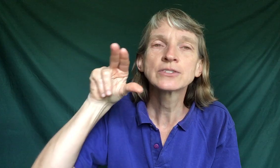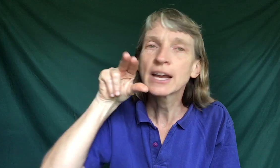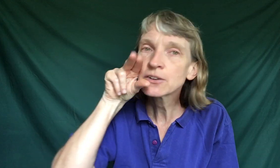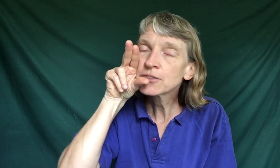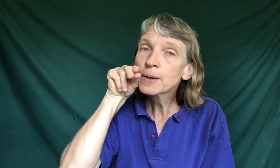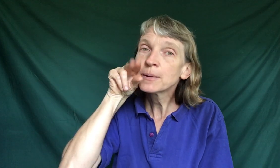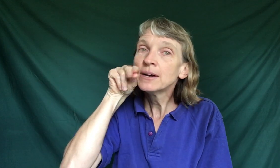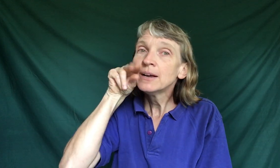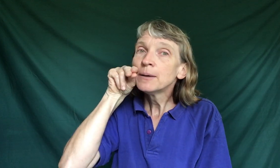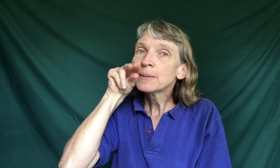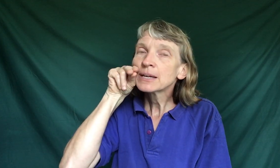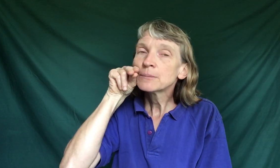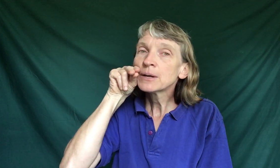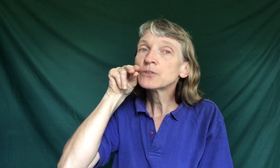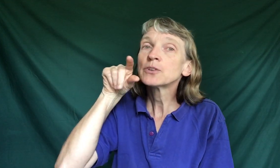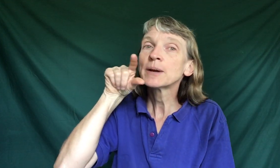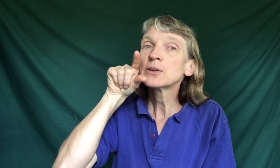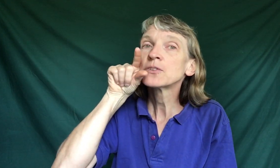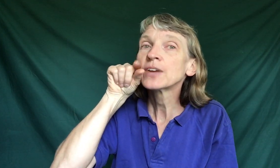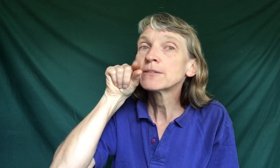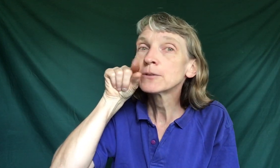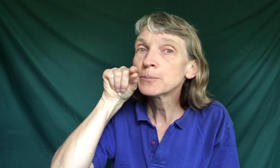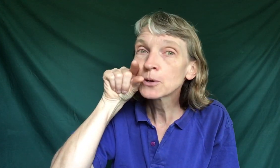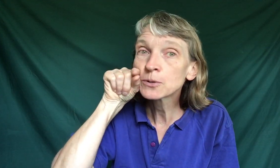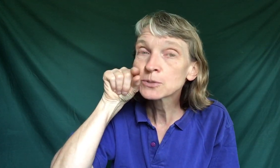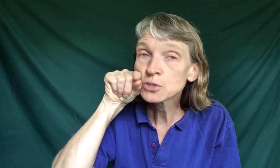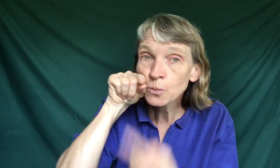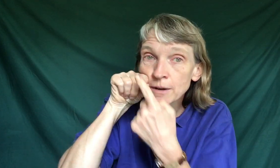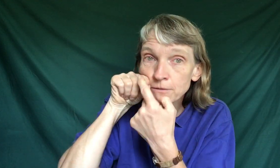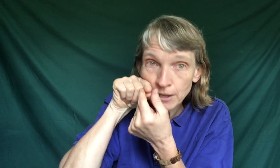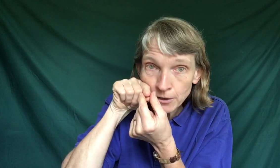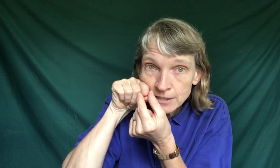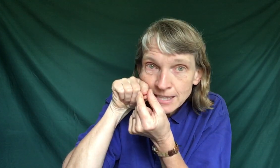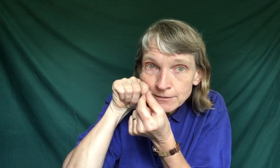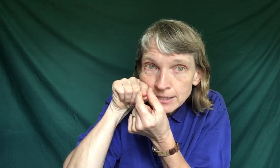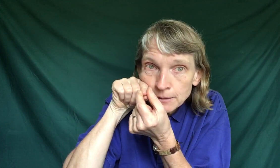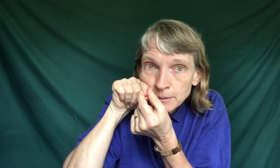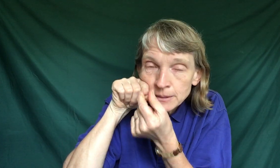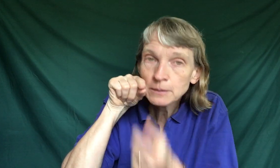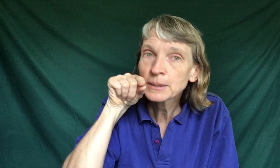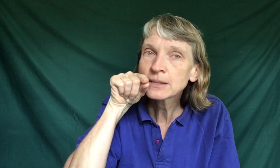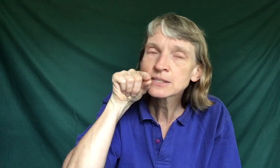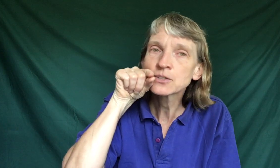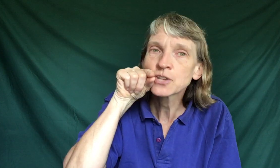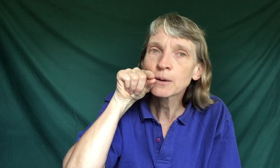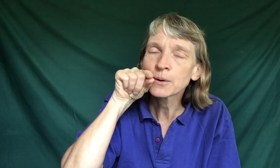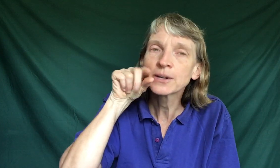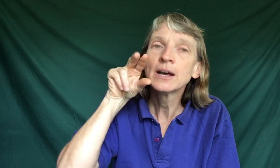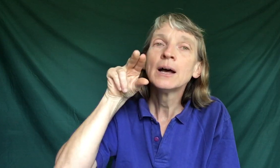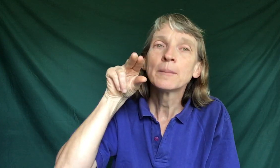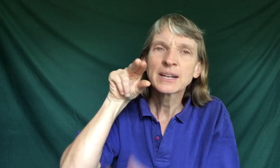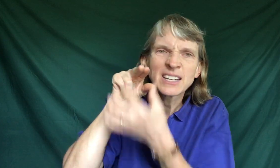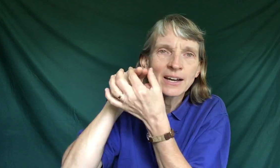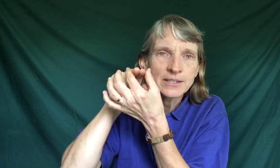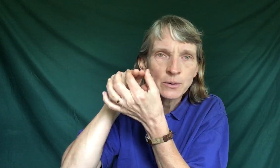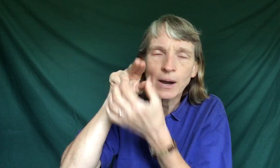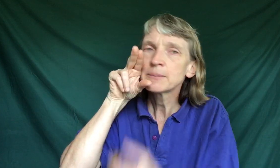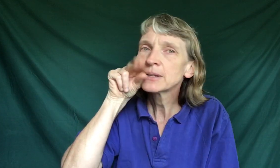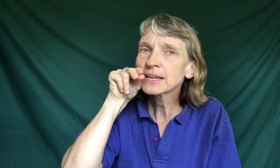and your thumb making a bill. So you might know the sign for bird, which is one finger because they have little beaks, little songbird. But a duck has a wide bill like